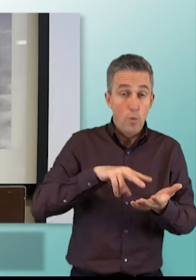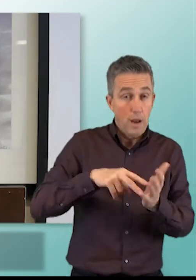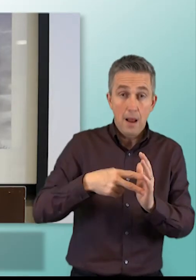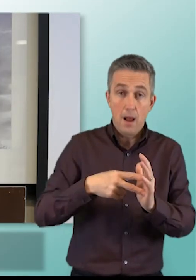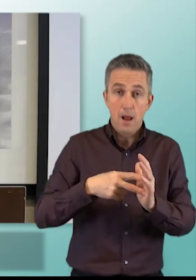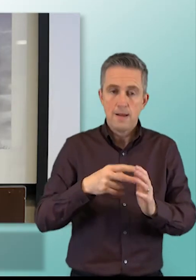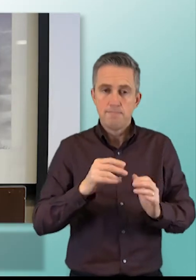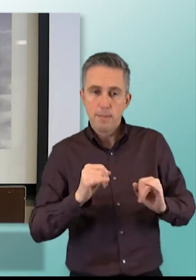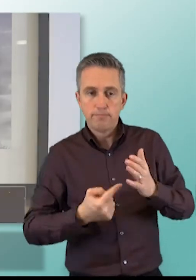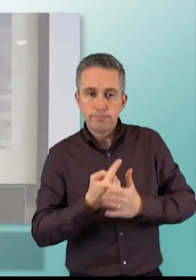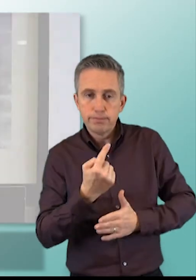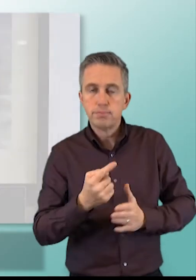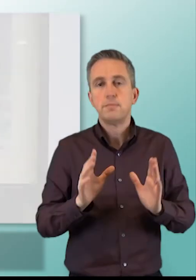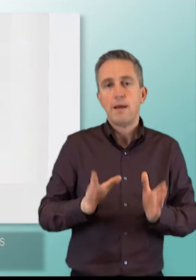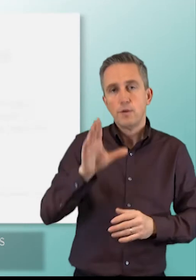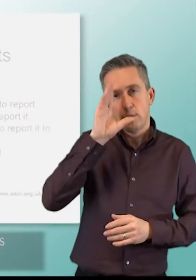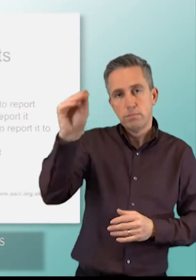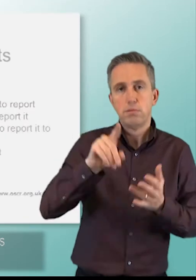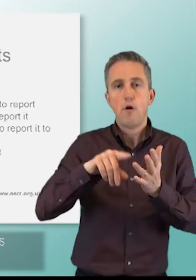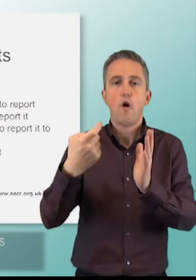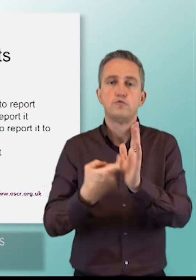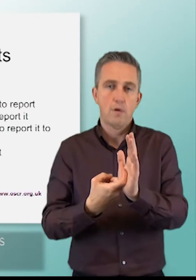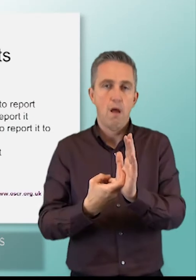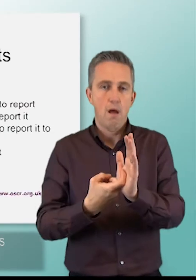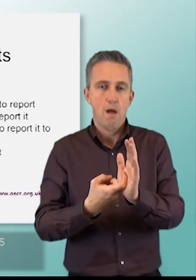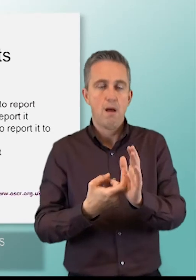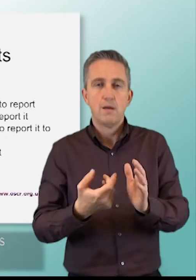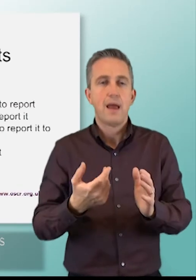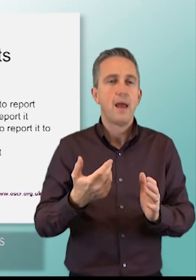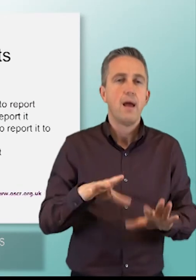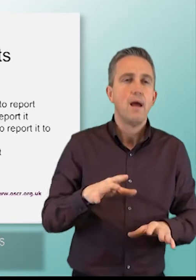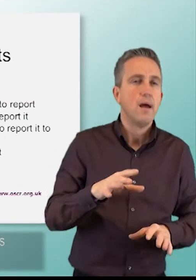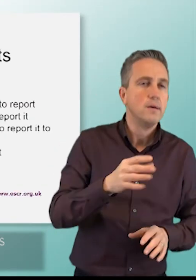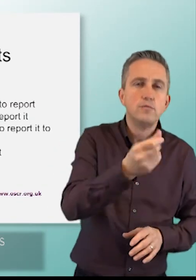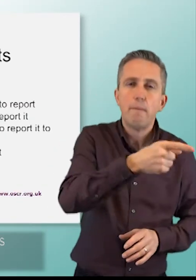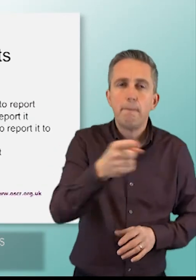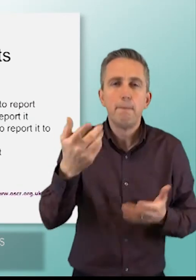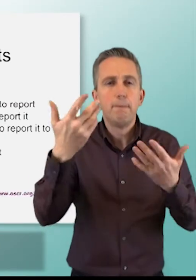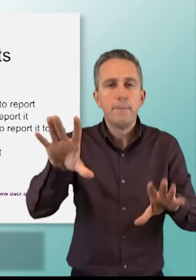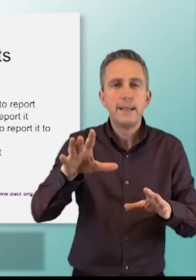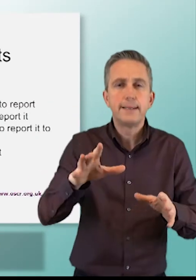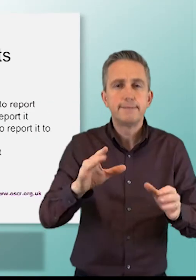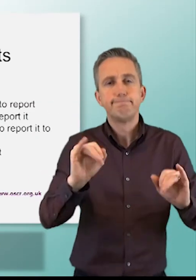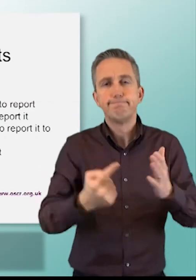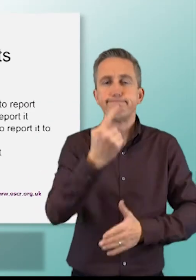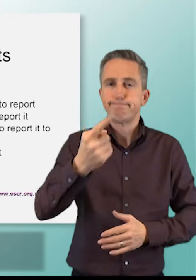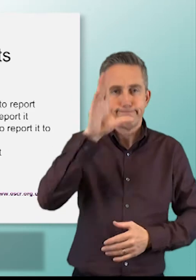notifiable events regime. And there may be people, I'm not going to ask people to put up their hands, who's had a notifiable event with Oscar. But we've had quite a